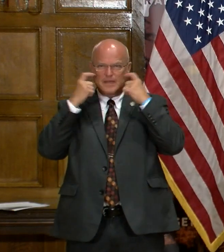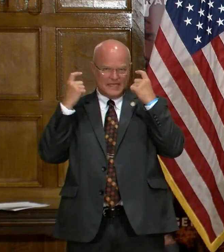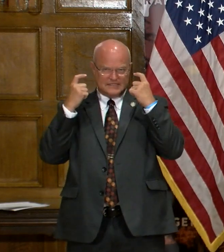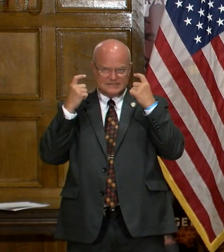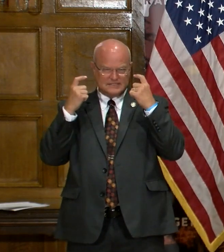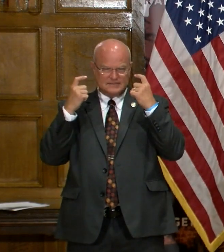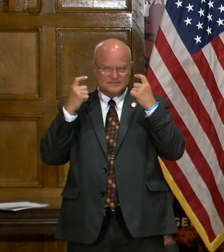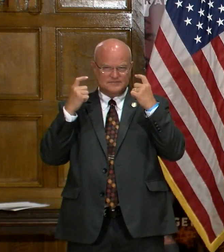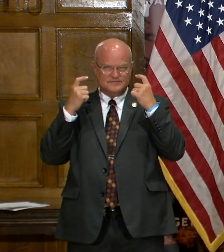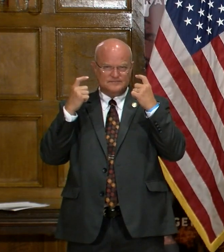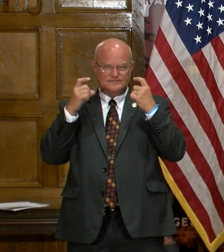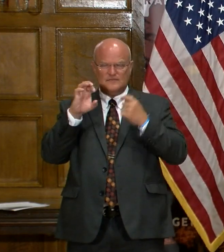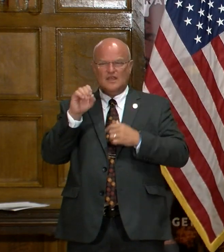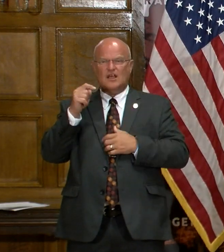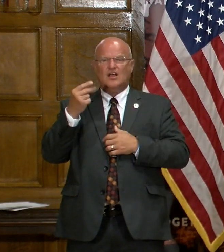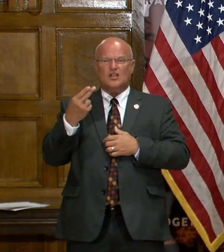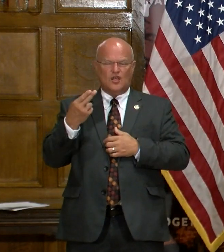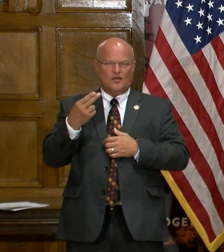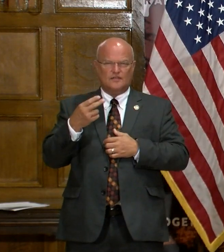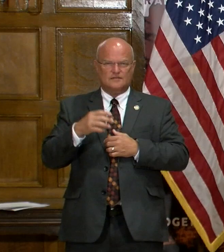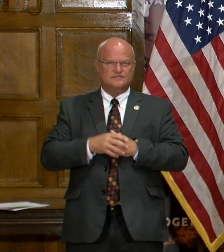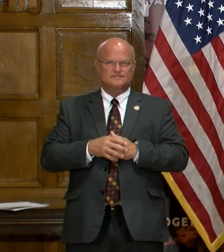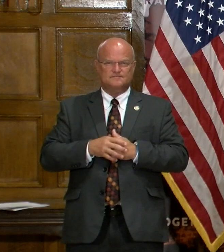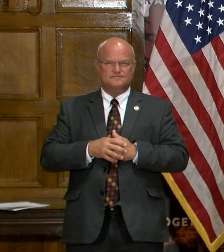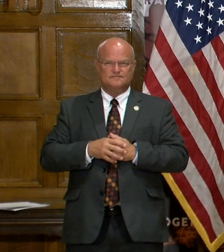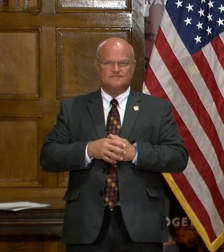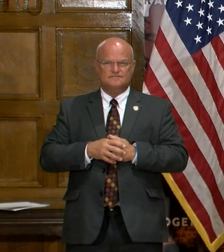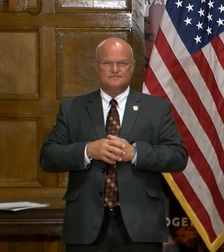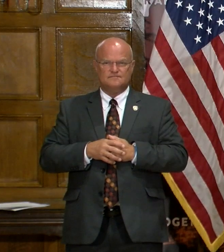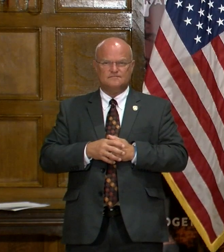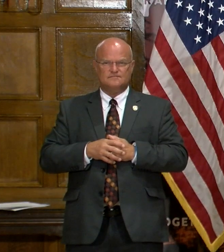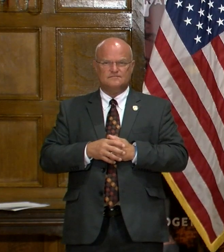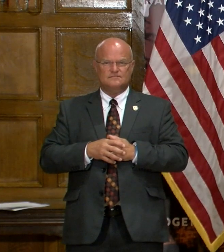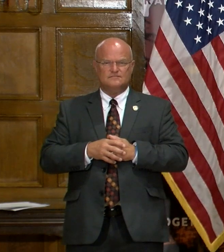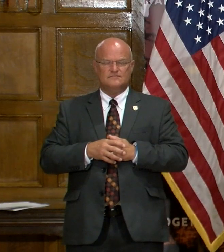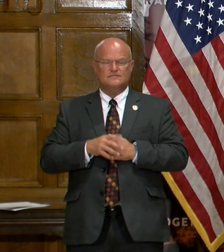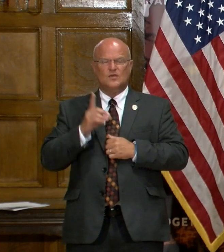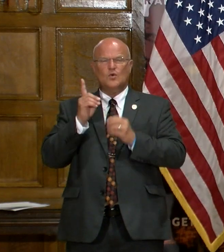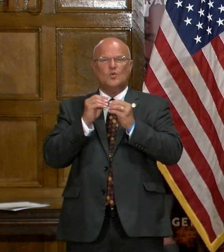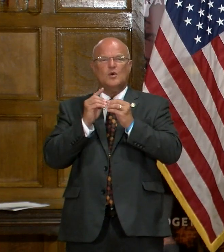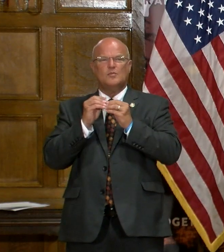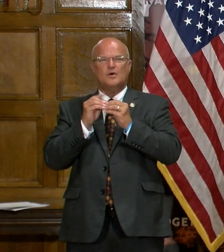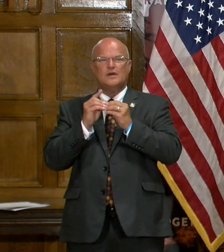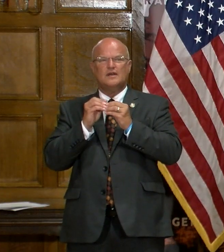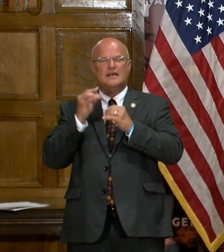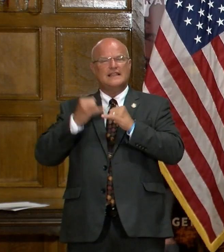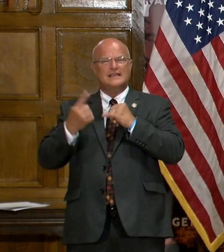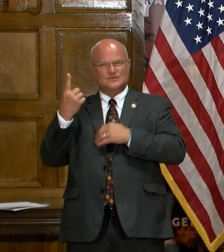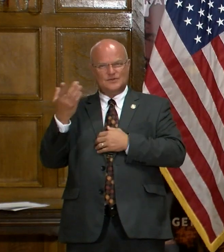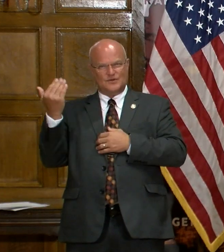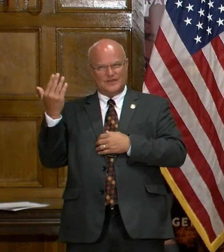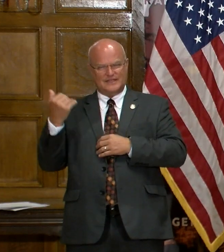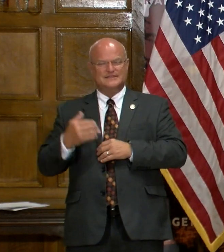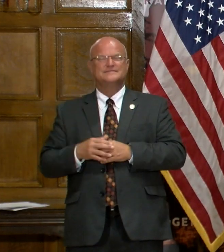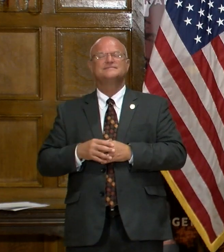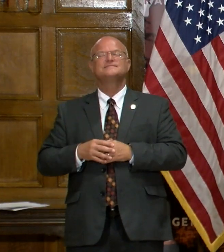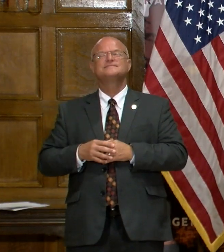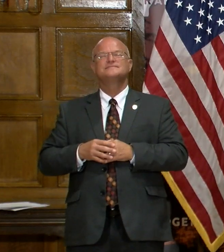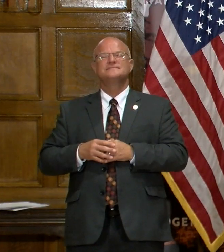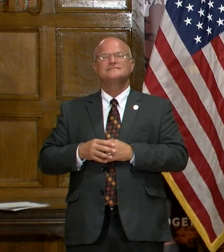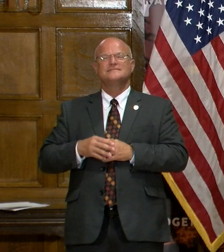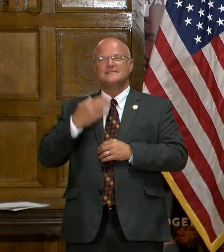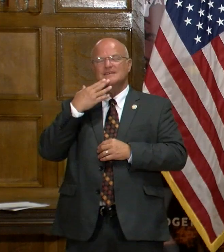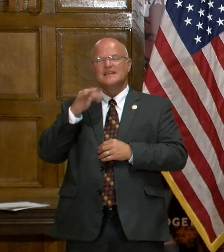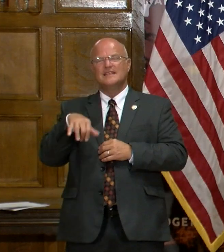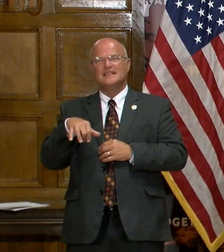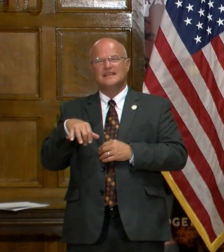wear a cloth covering. Can I ask one more question, Governor? This is your last one, but go ahead. Okay, I